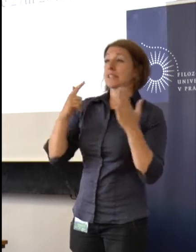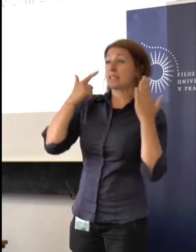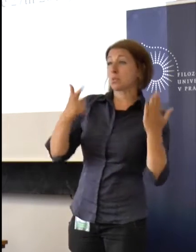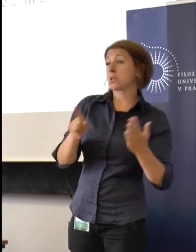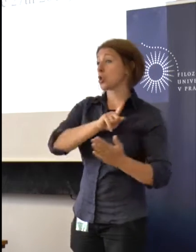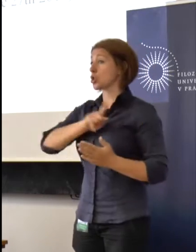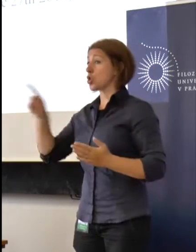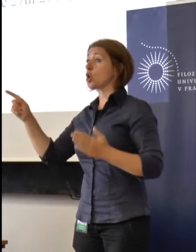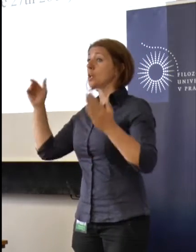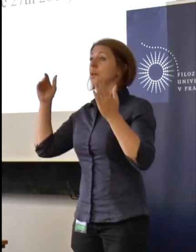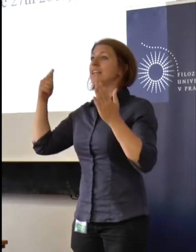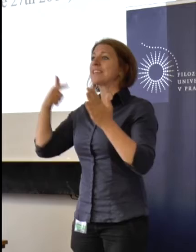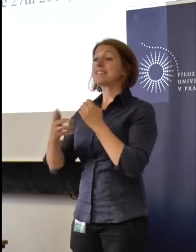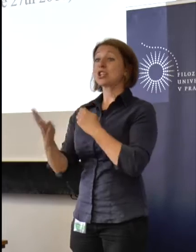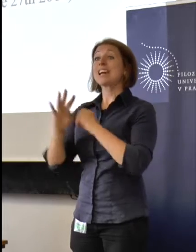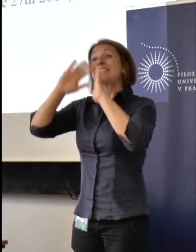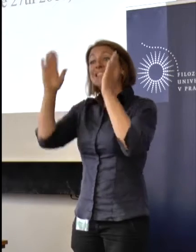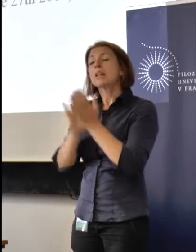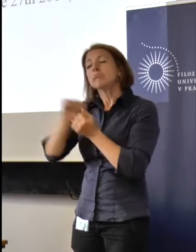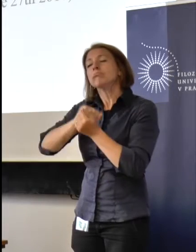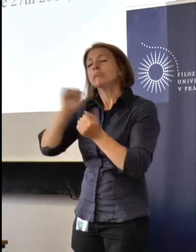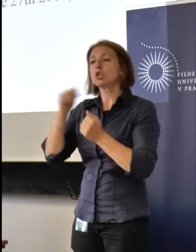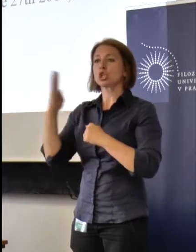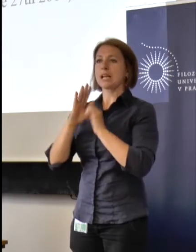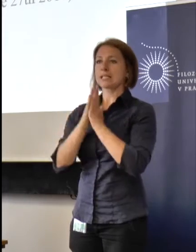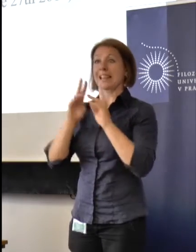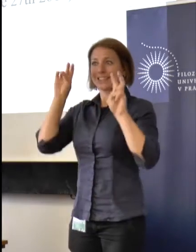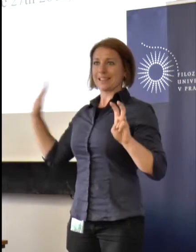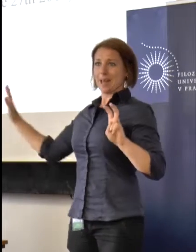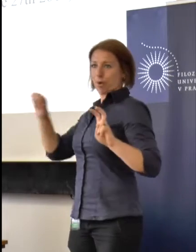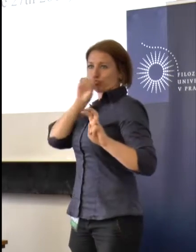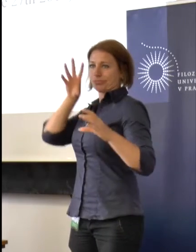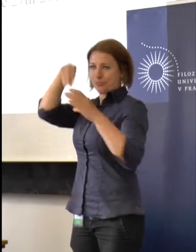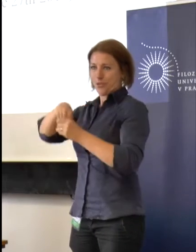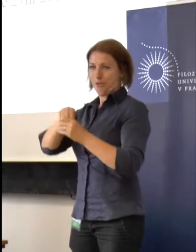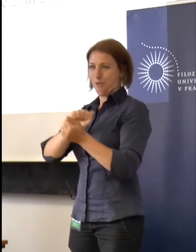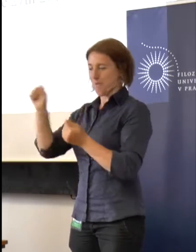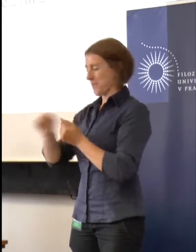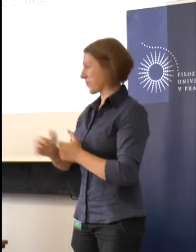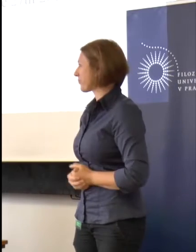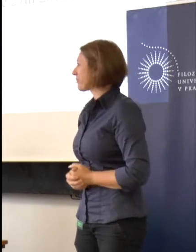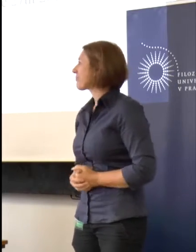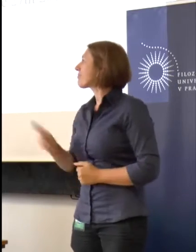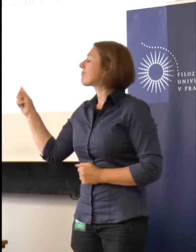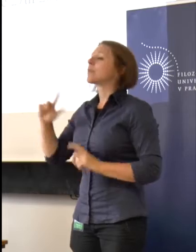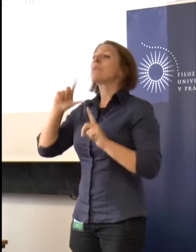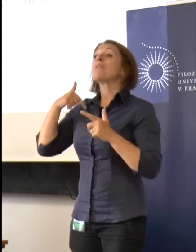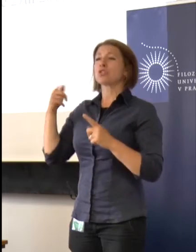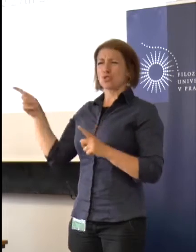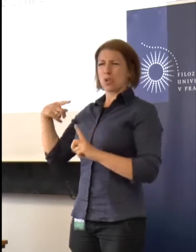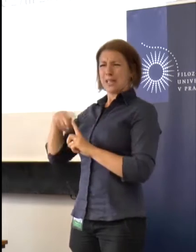14 books related to this research. So Professor Trabant will speak